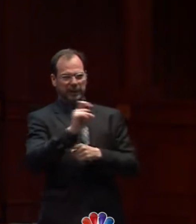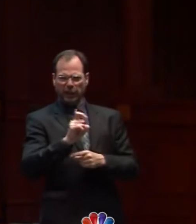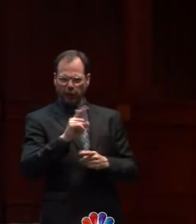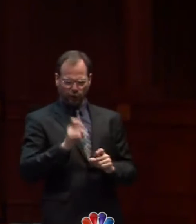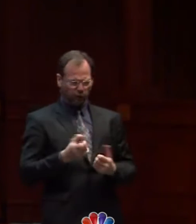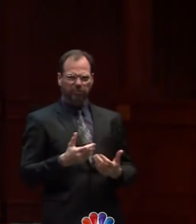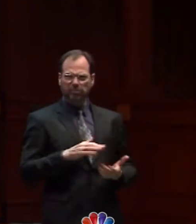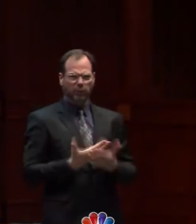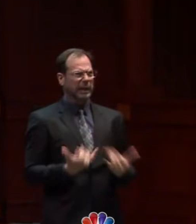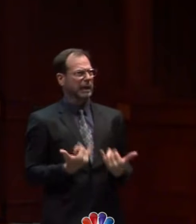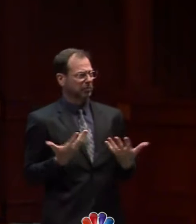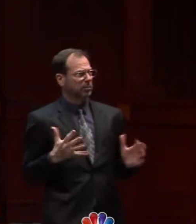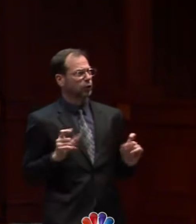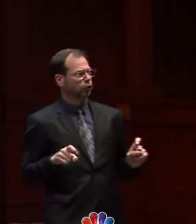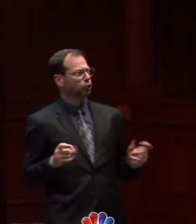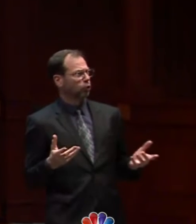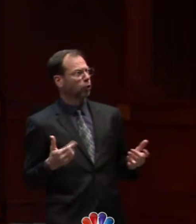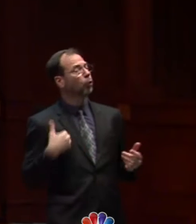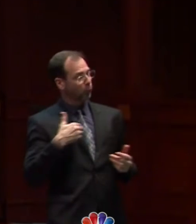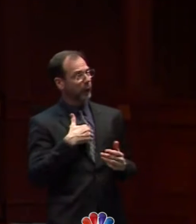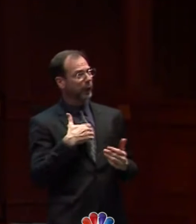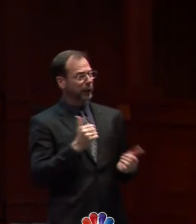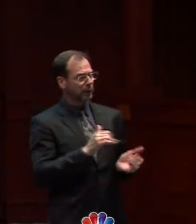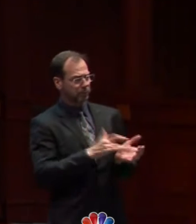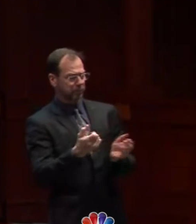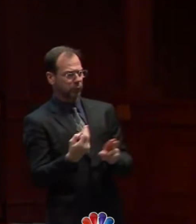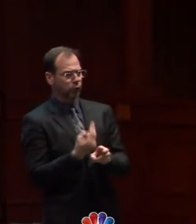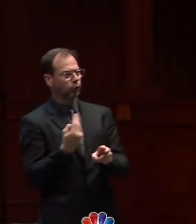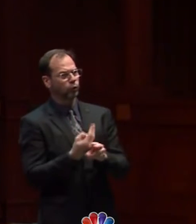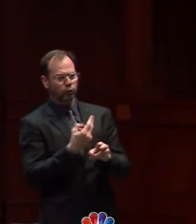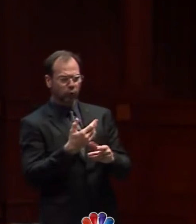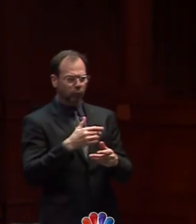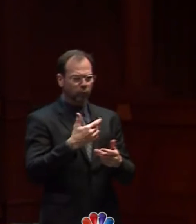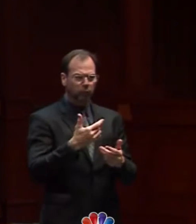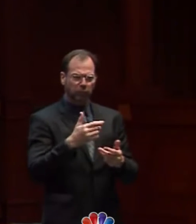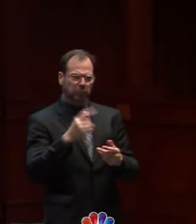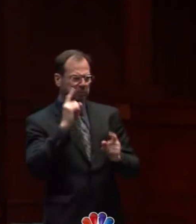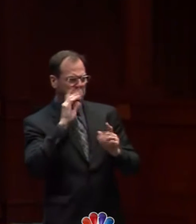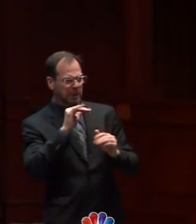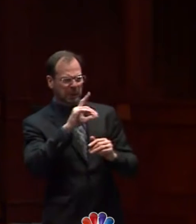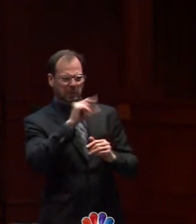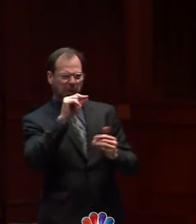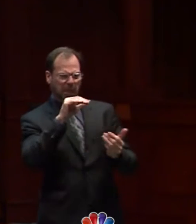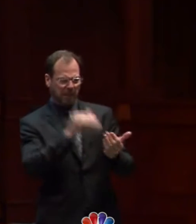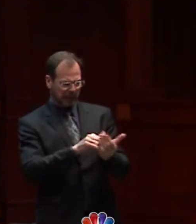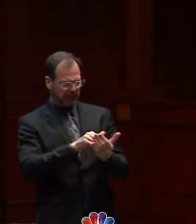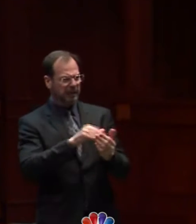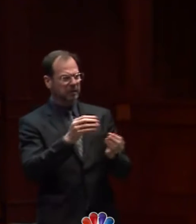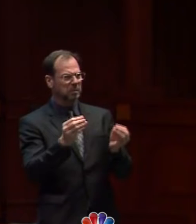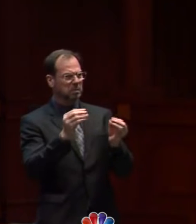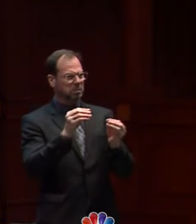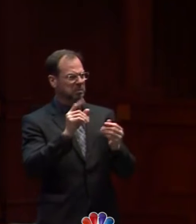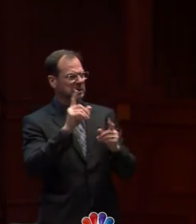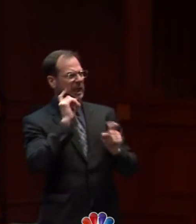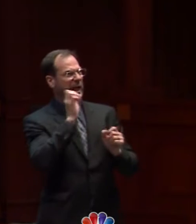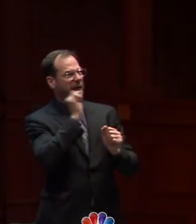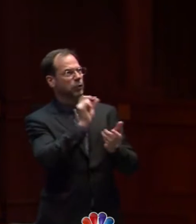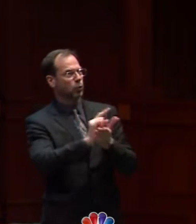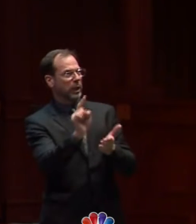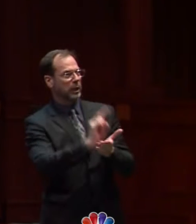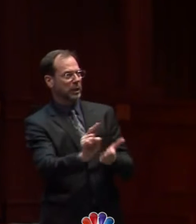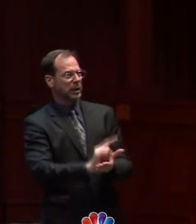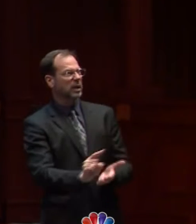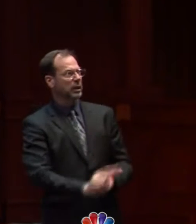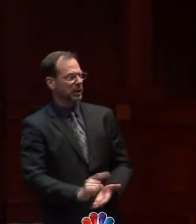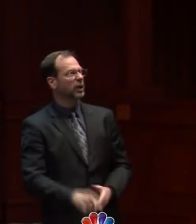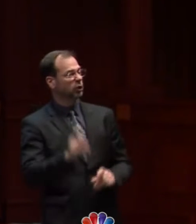be available now, and for us to be able to expect 20,000 tests to be made available each week. As